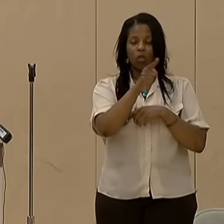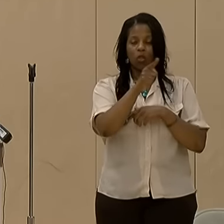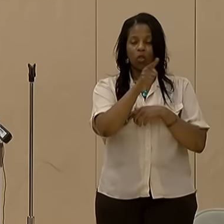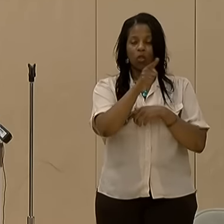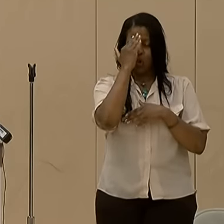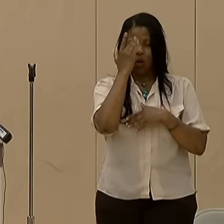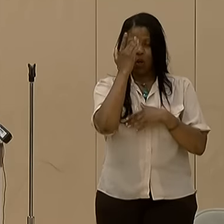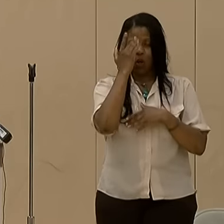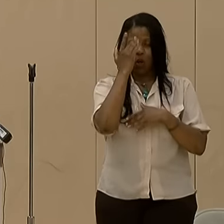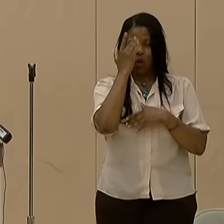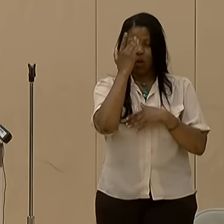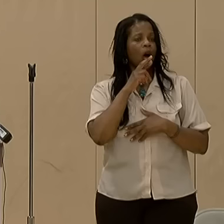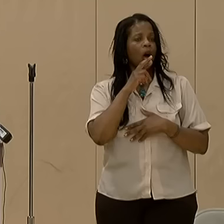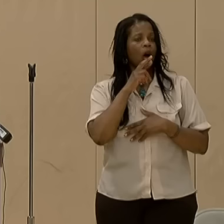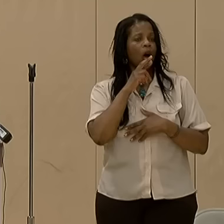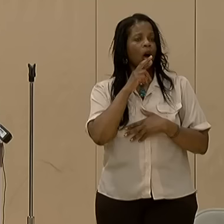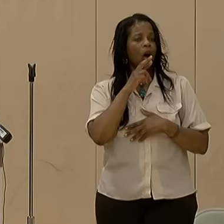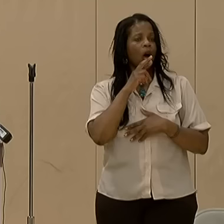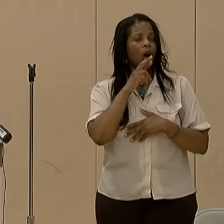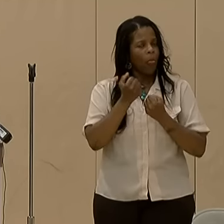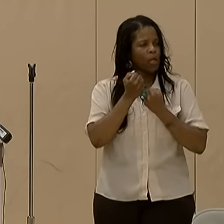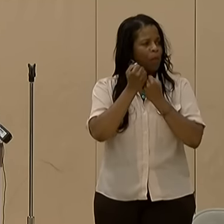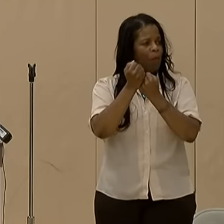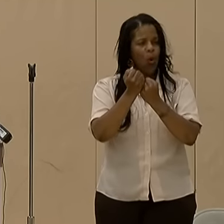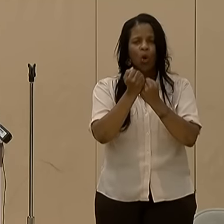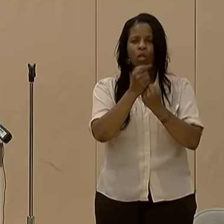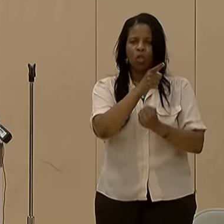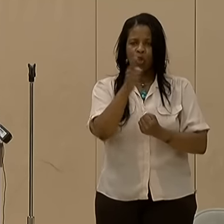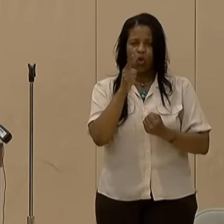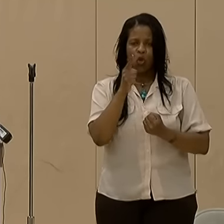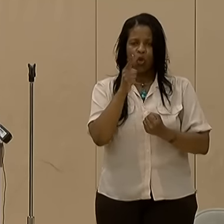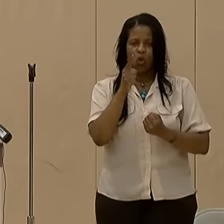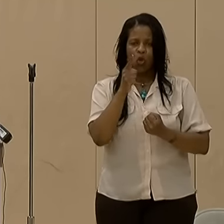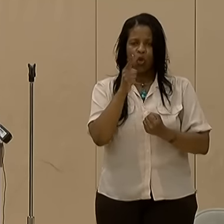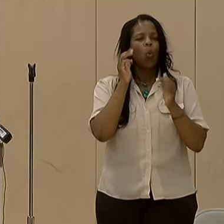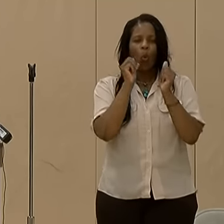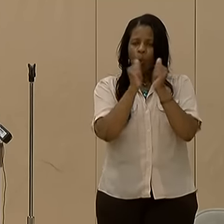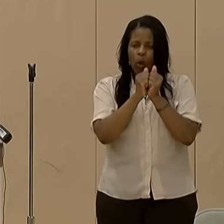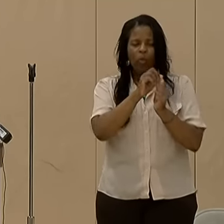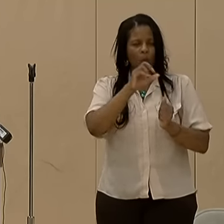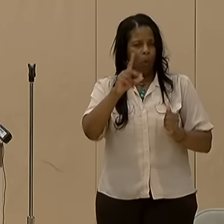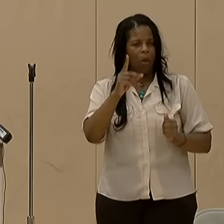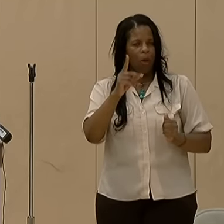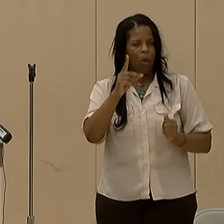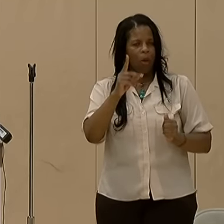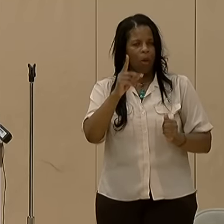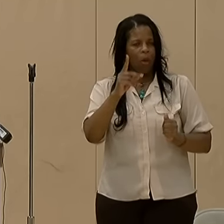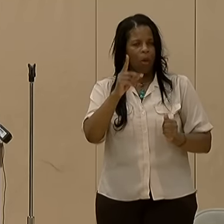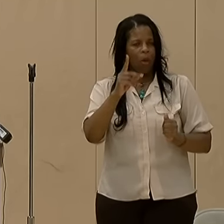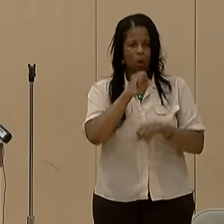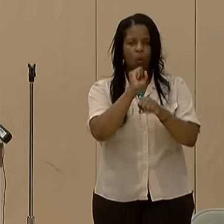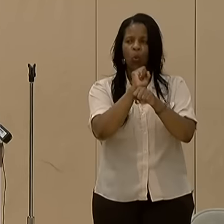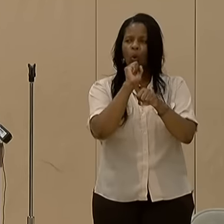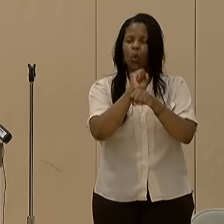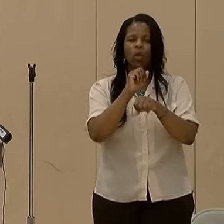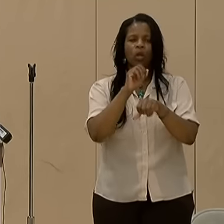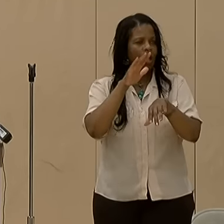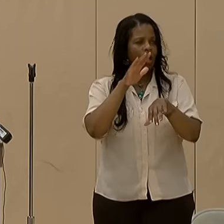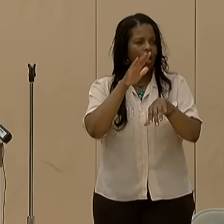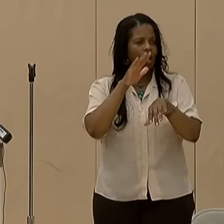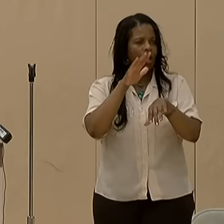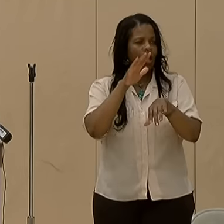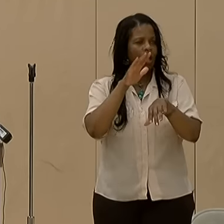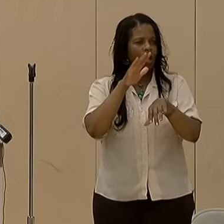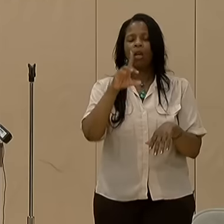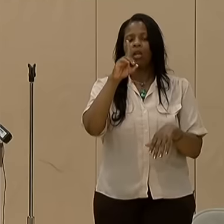we are here with you every step of the way with the recovery process. We're going to be there. We're already working on debris